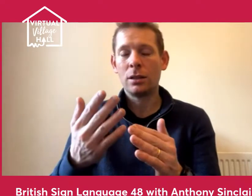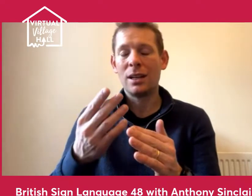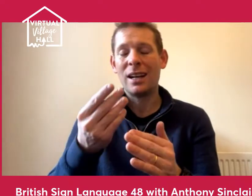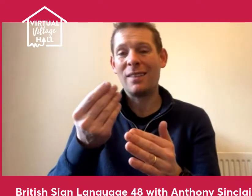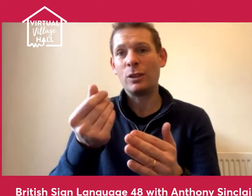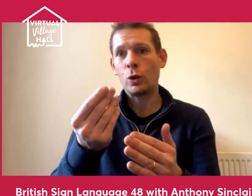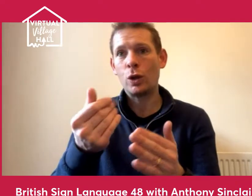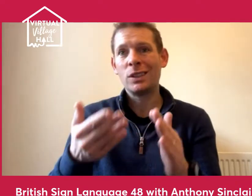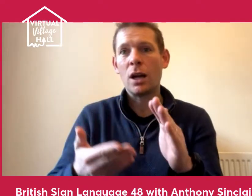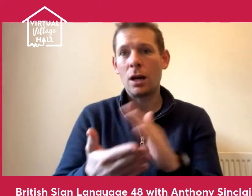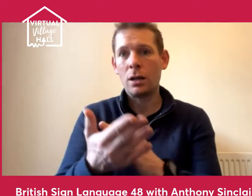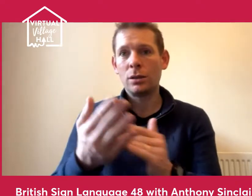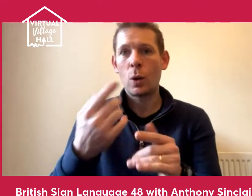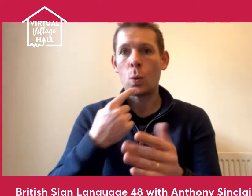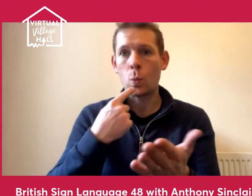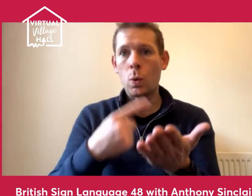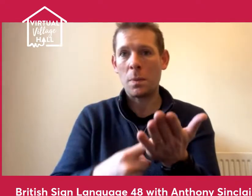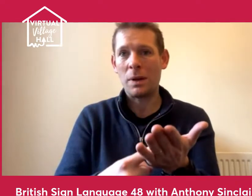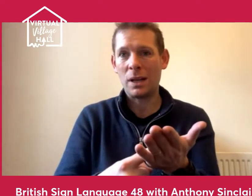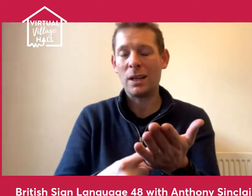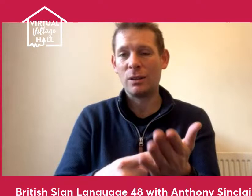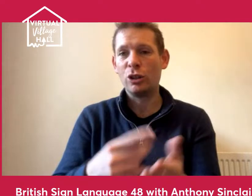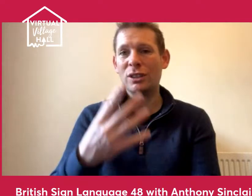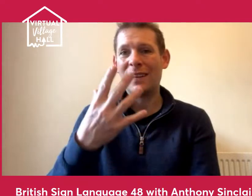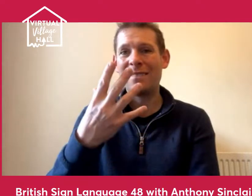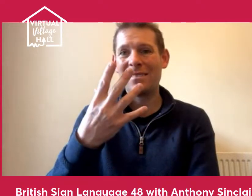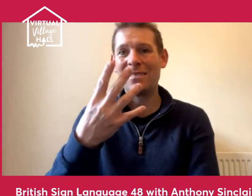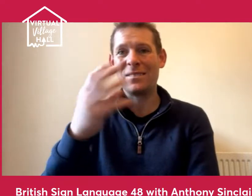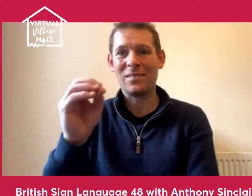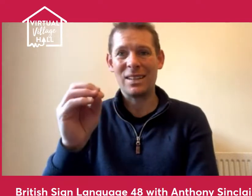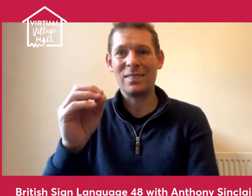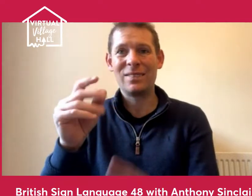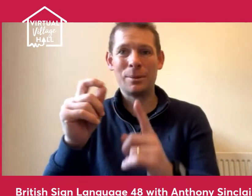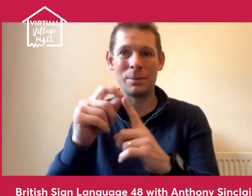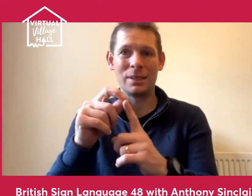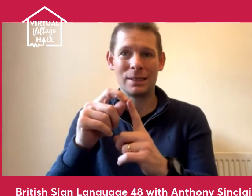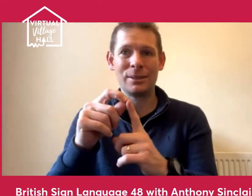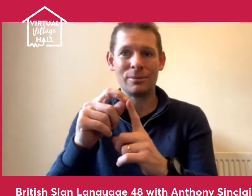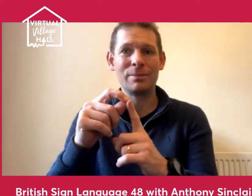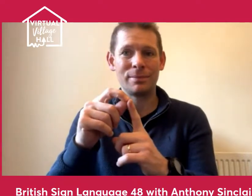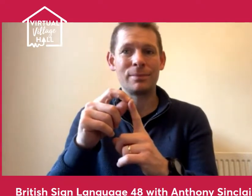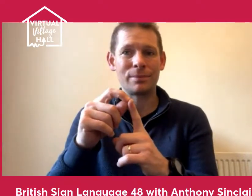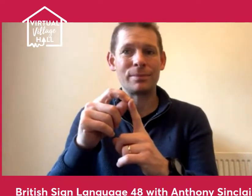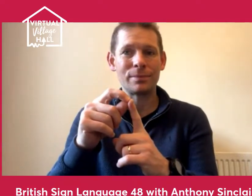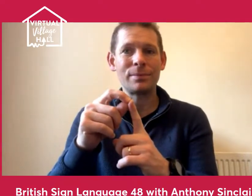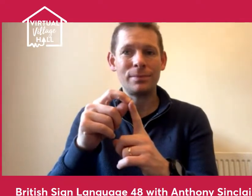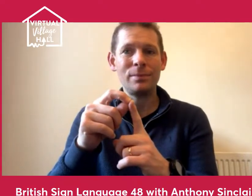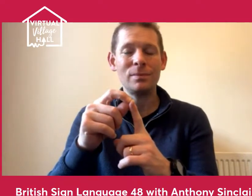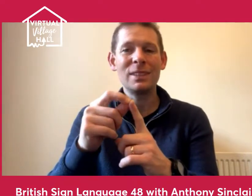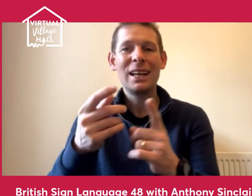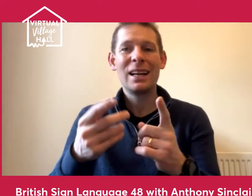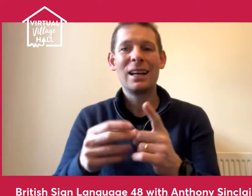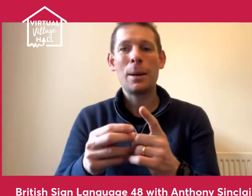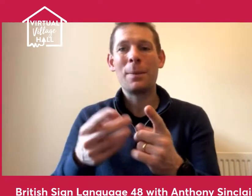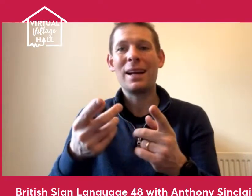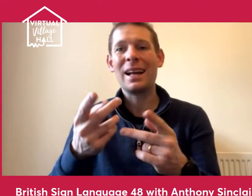If it's an amount under £1, then you do need to put the p at the end, so it's 50p.